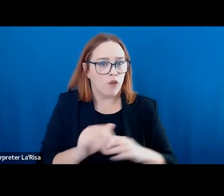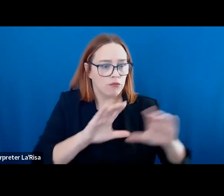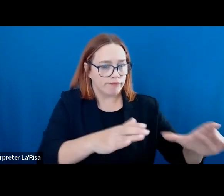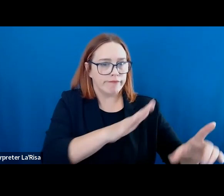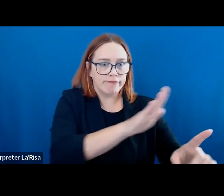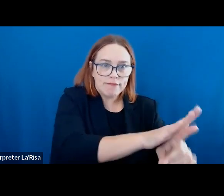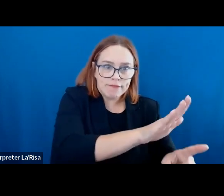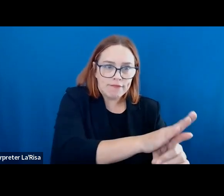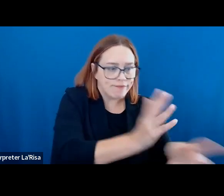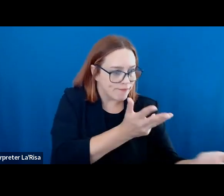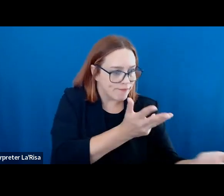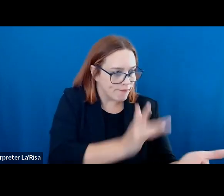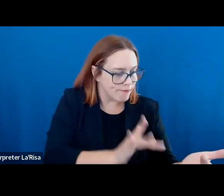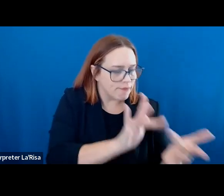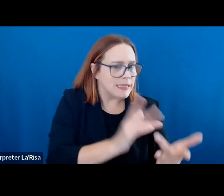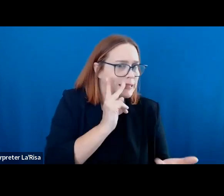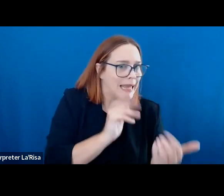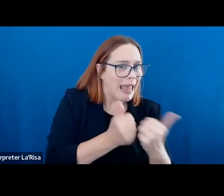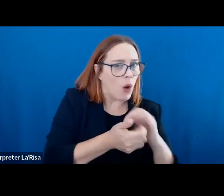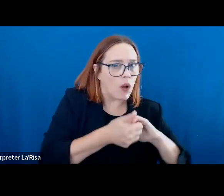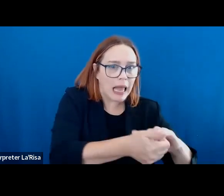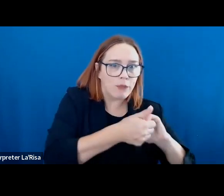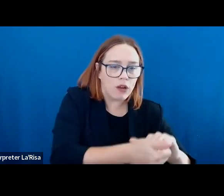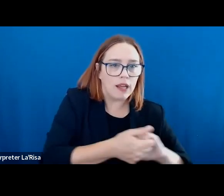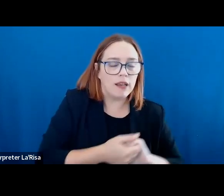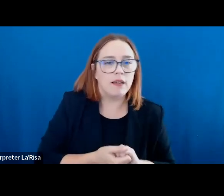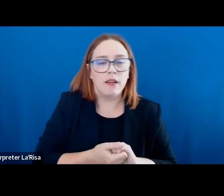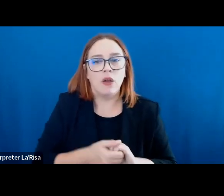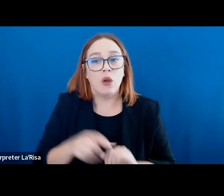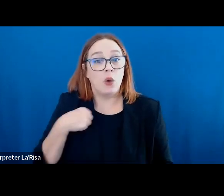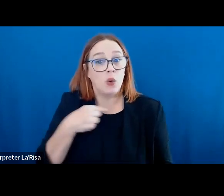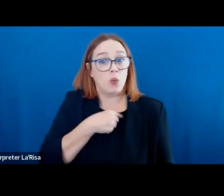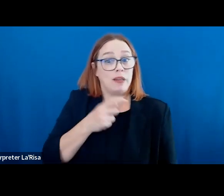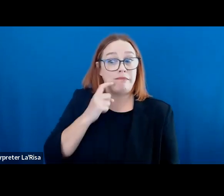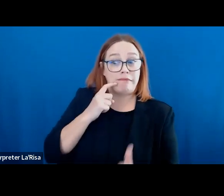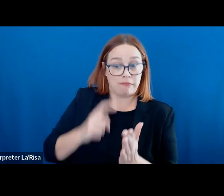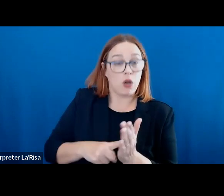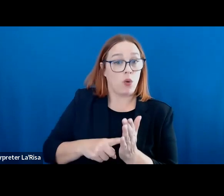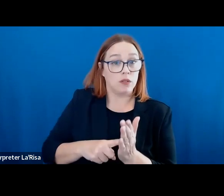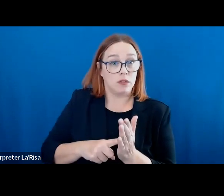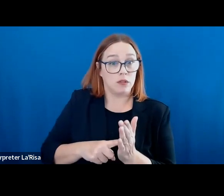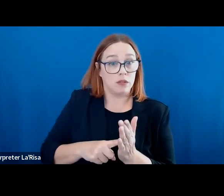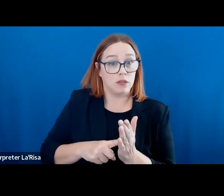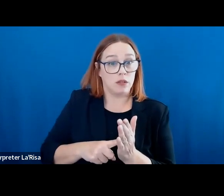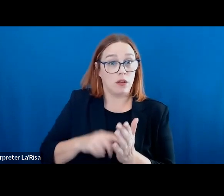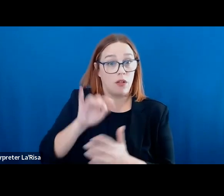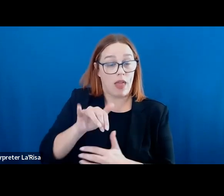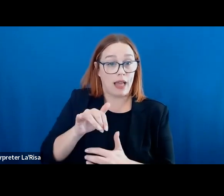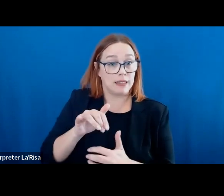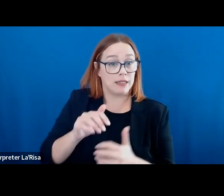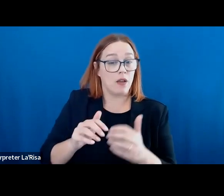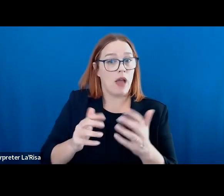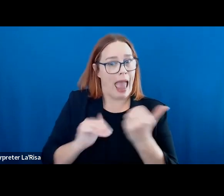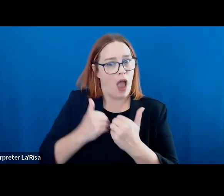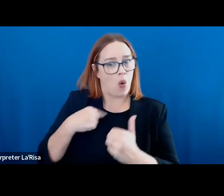ways to collaborate. We find that ultimately it is the equitable future we want to build.